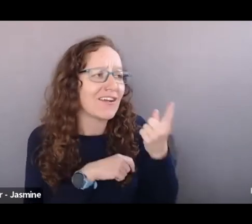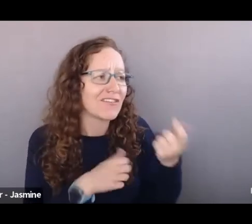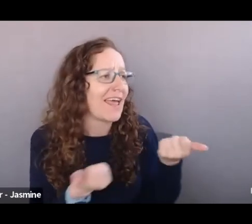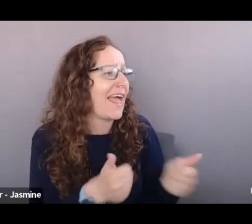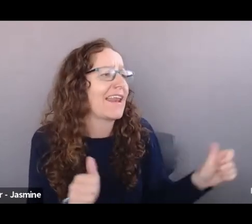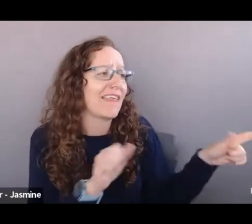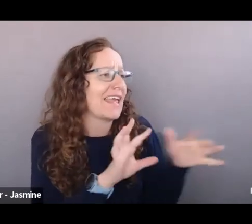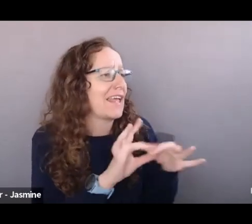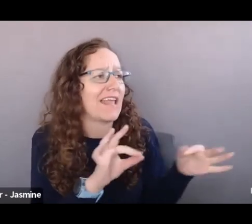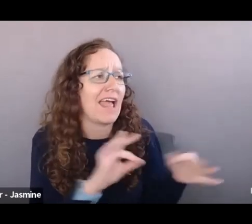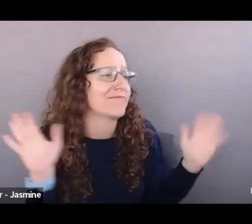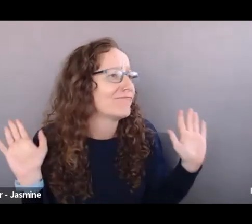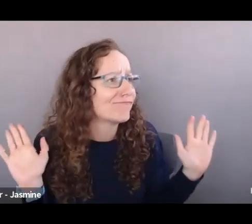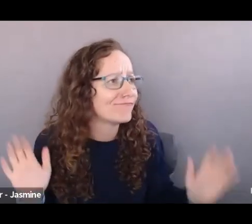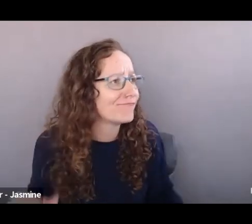he was saying."